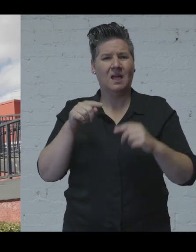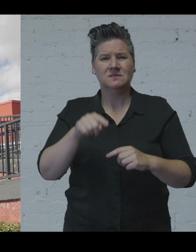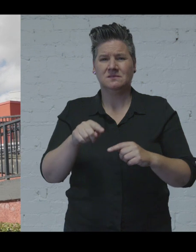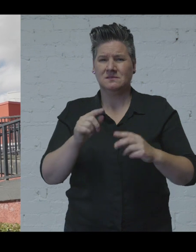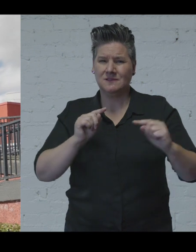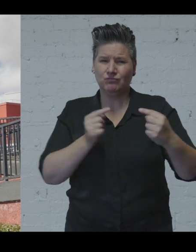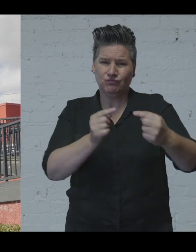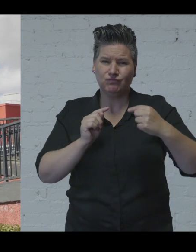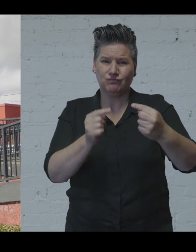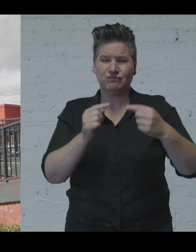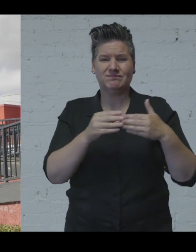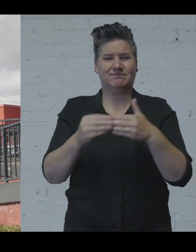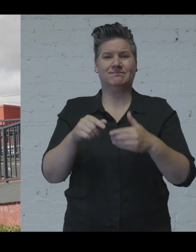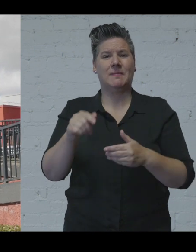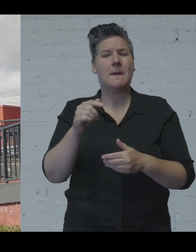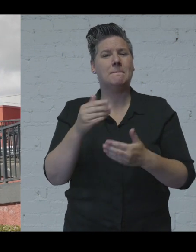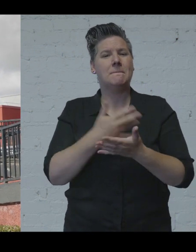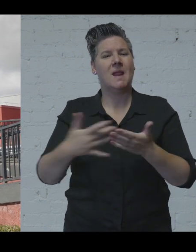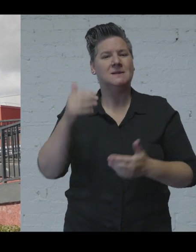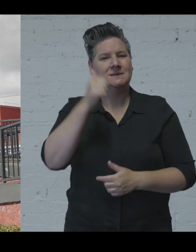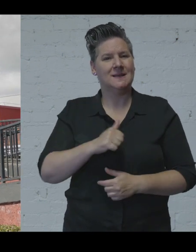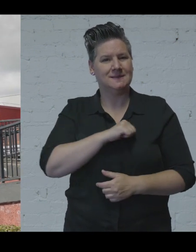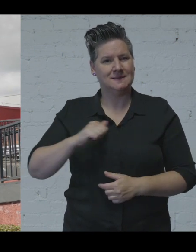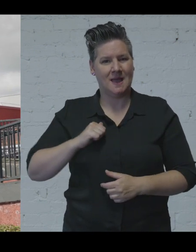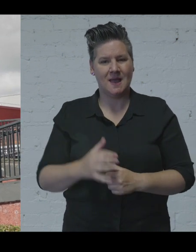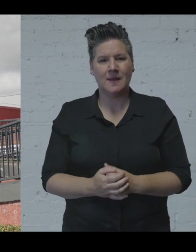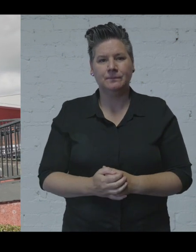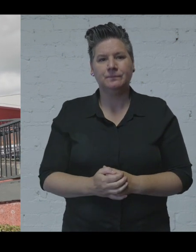and the descent into conflict which led to Bloody Sunday,